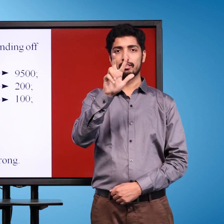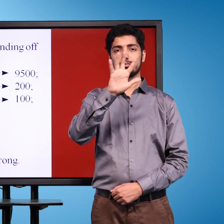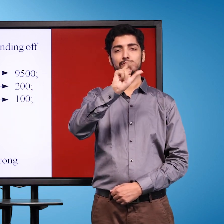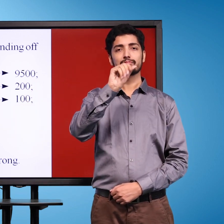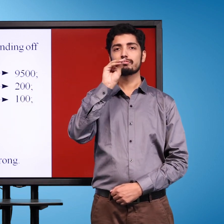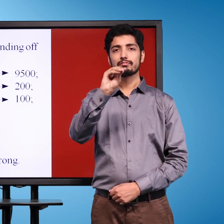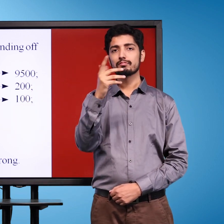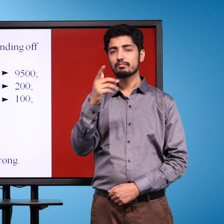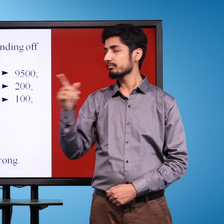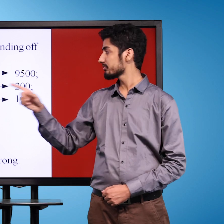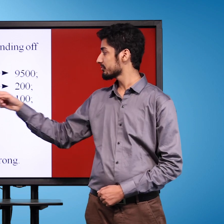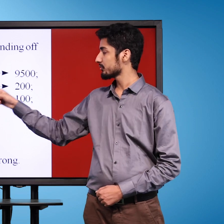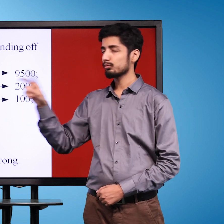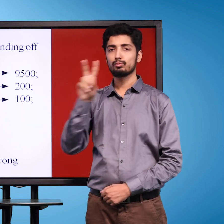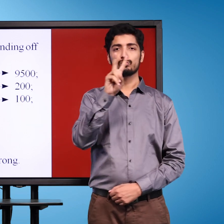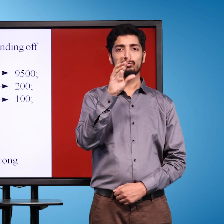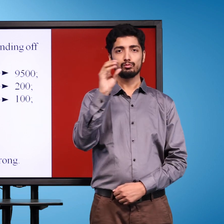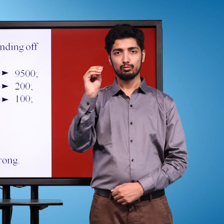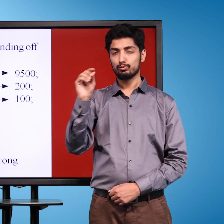168 as 200.